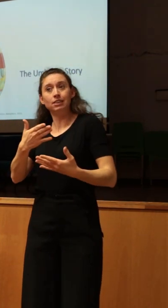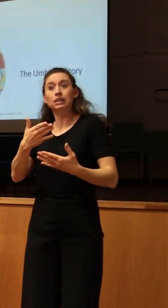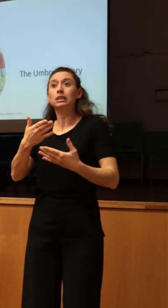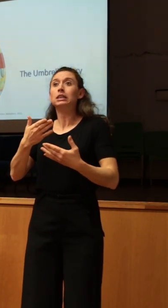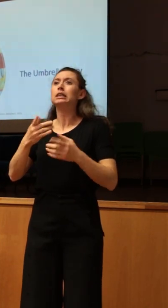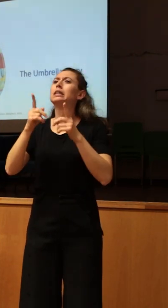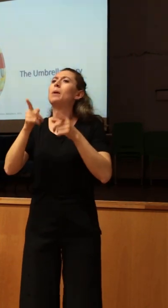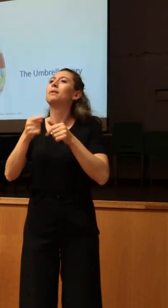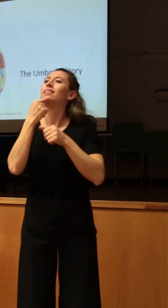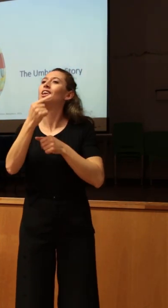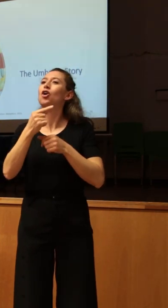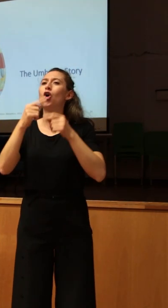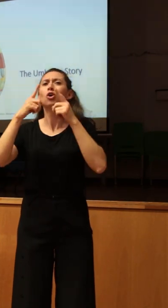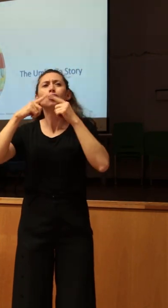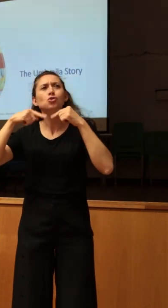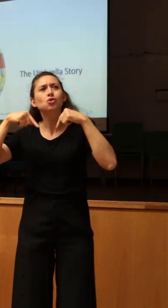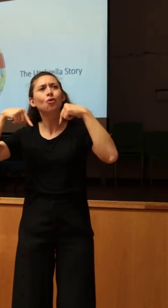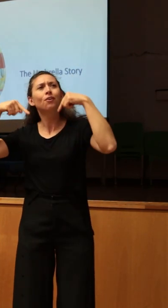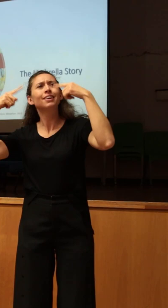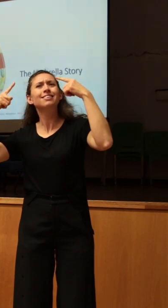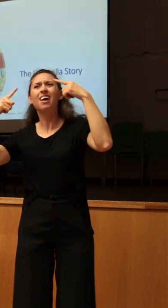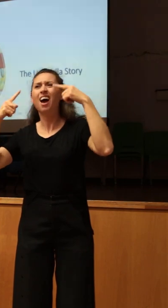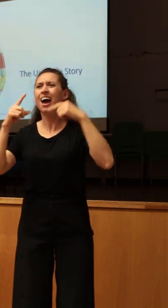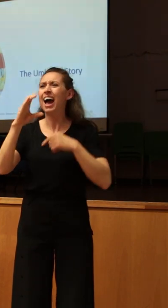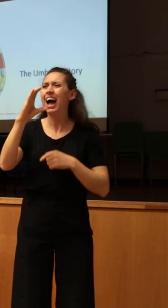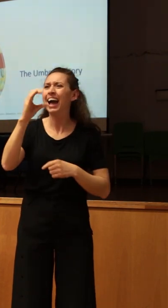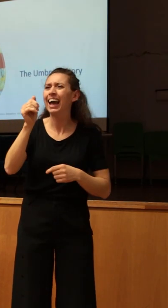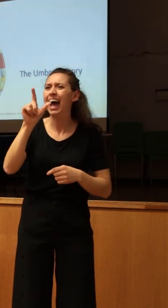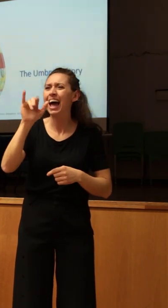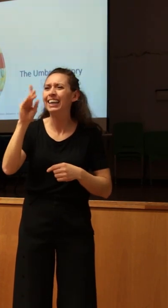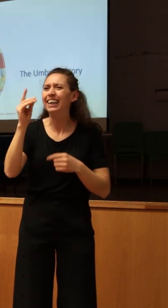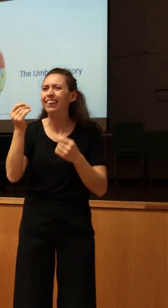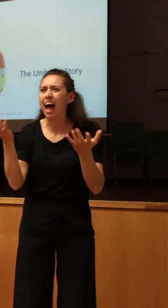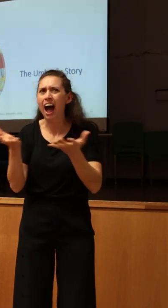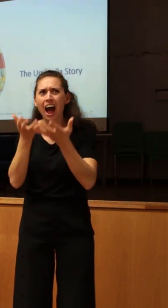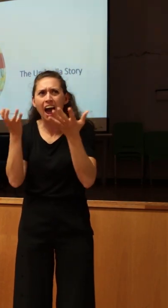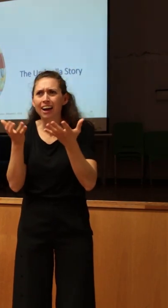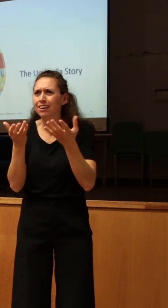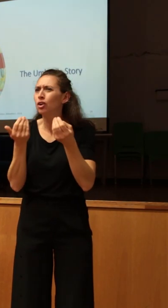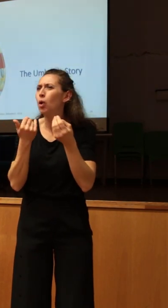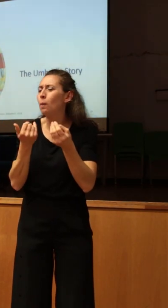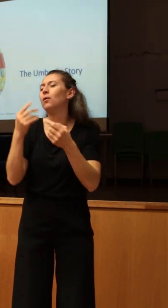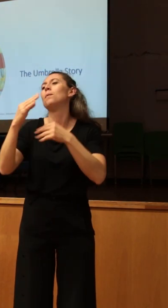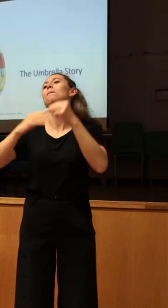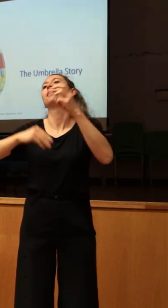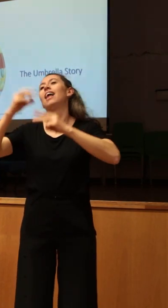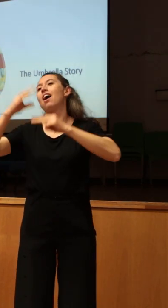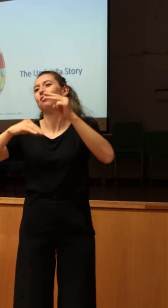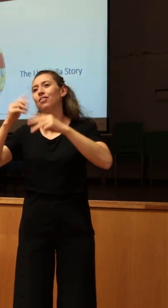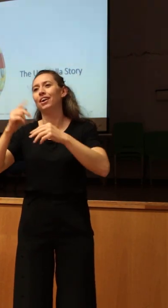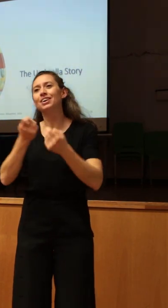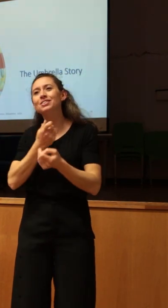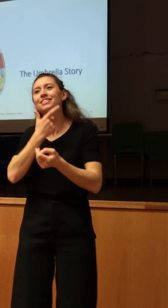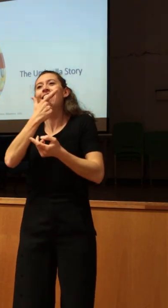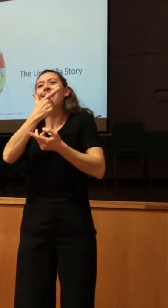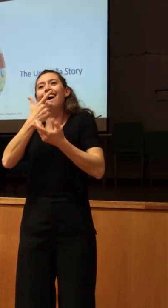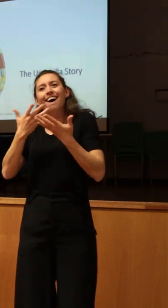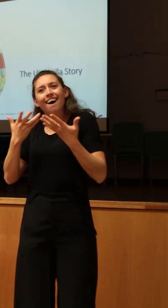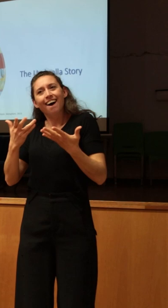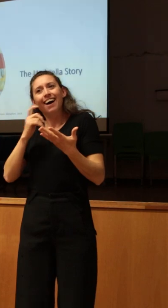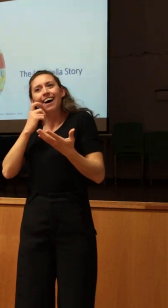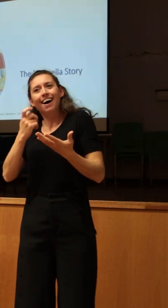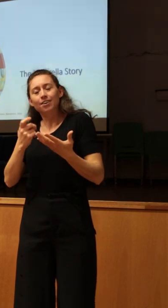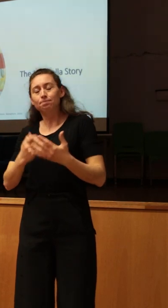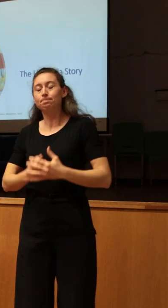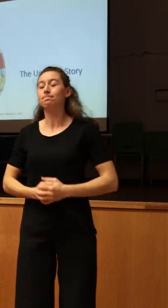También decimos una sonrisa cálida. A warm reception. Una recepción cálida. They are very, these metaphors are